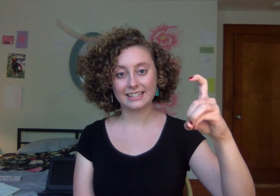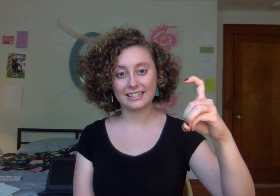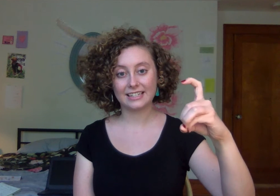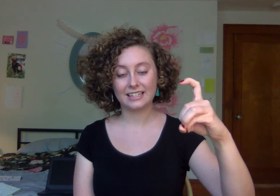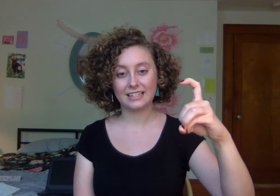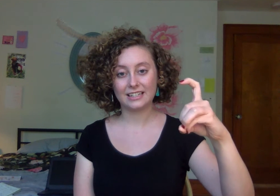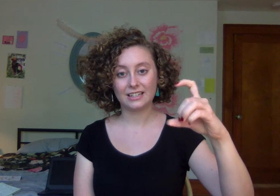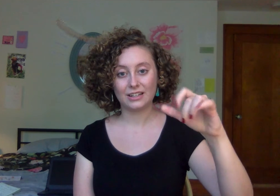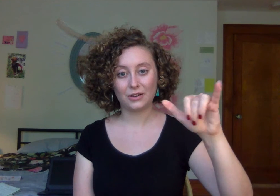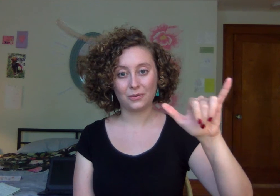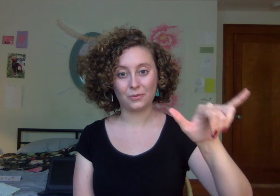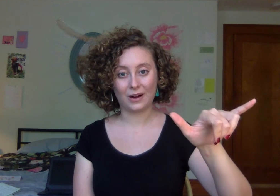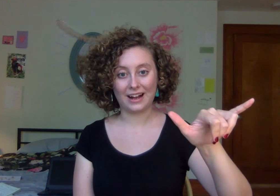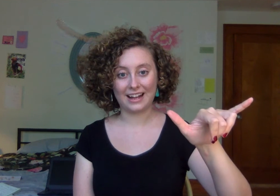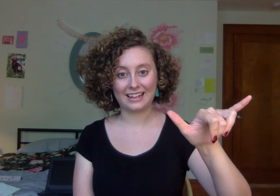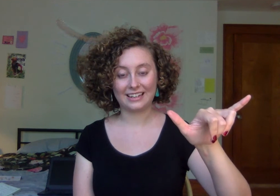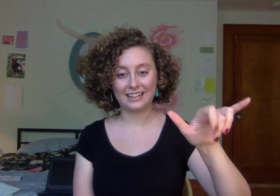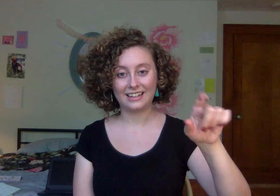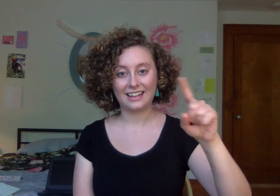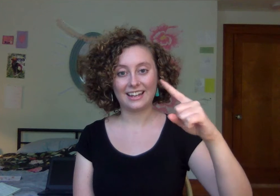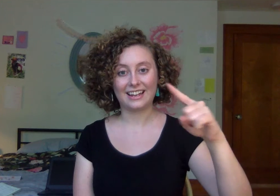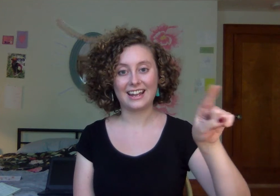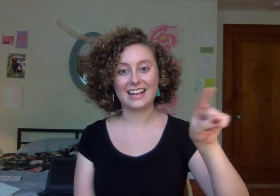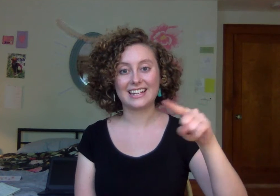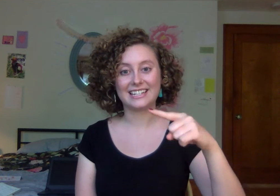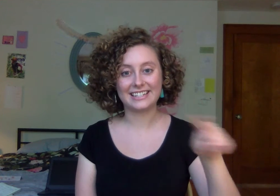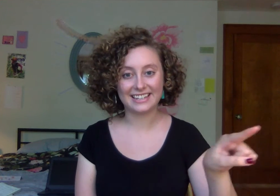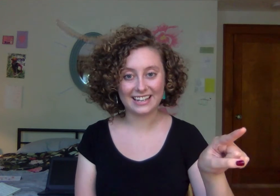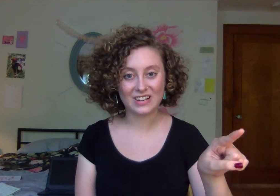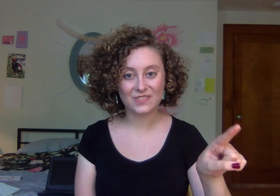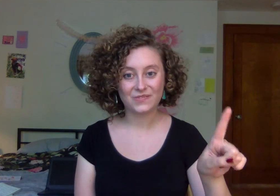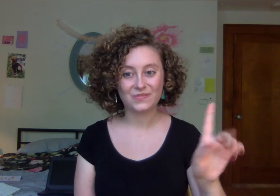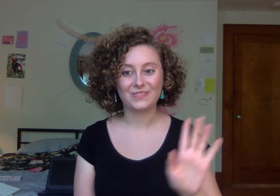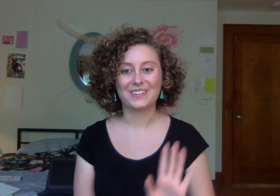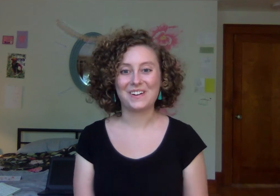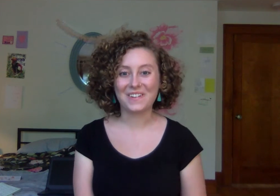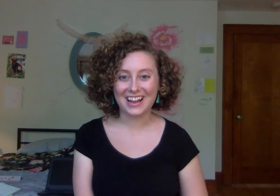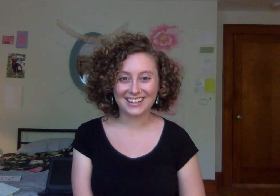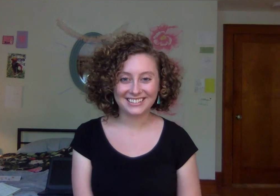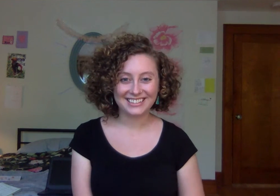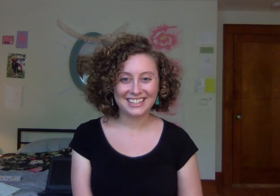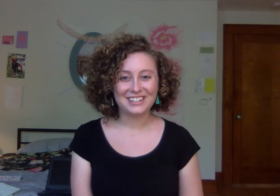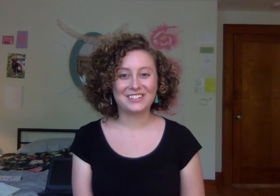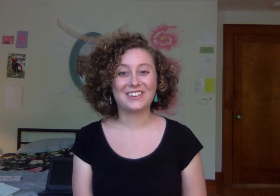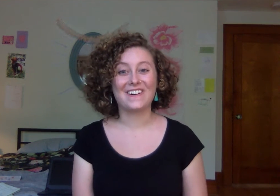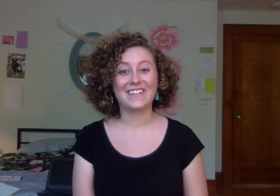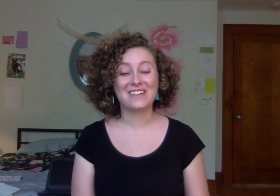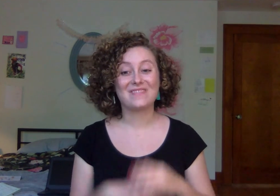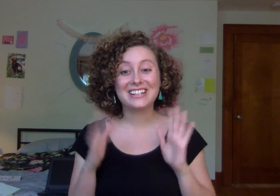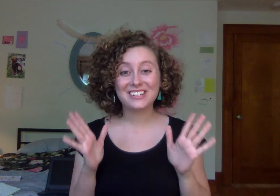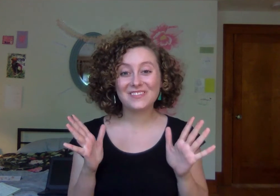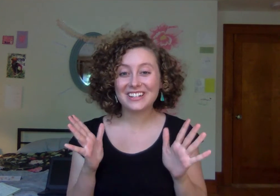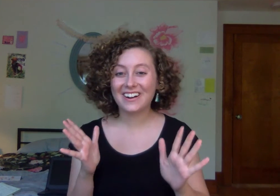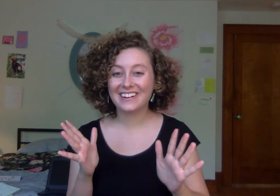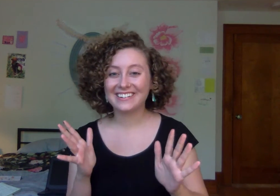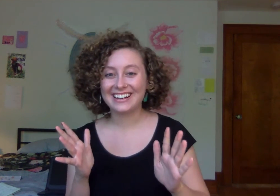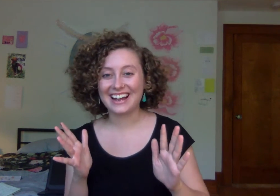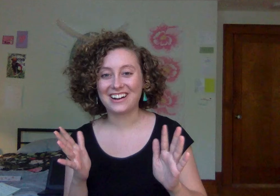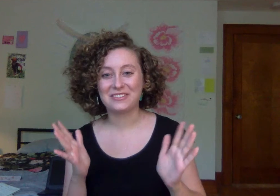X, Y, and Z. Okay, so that might seem really hard right now,